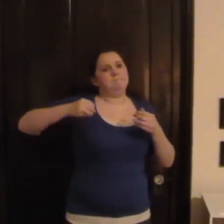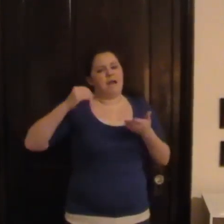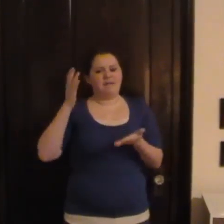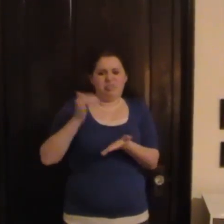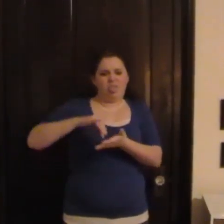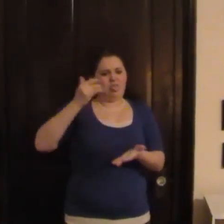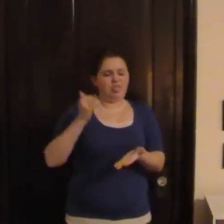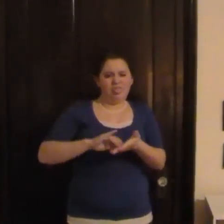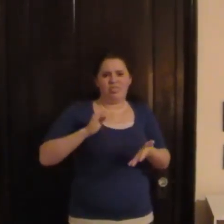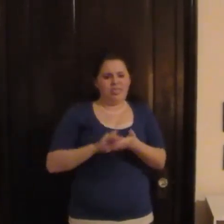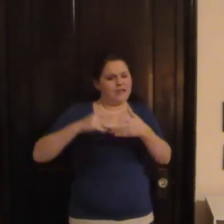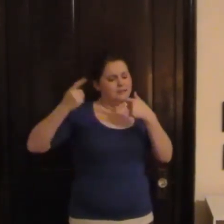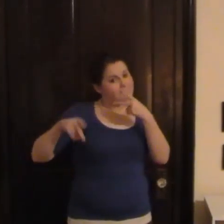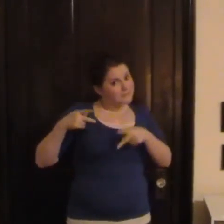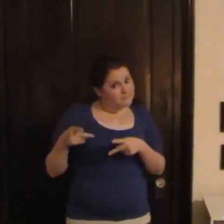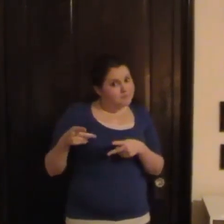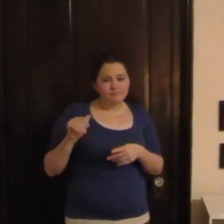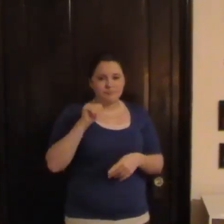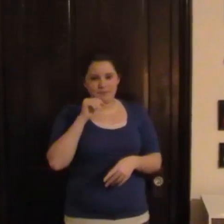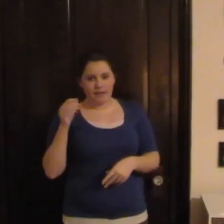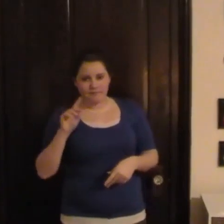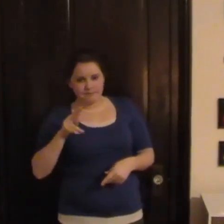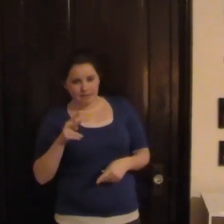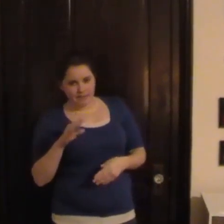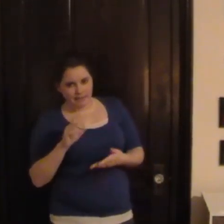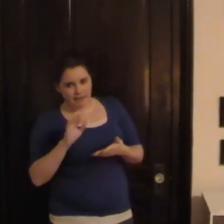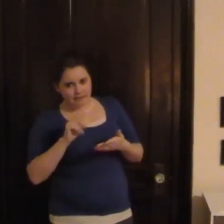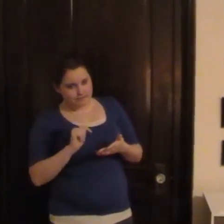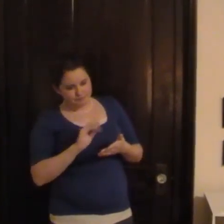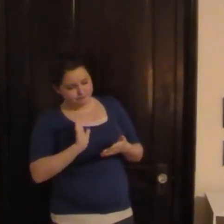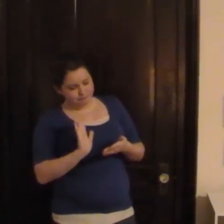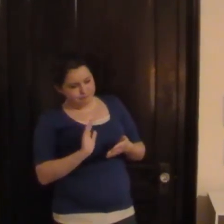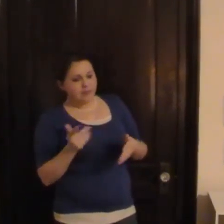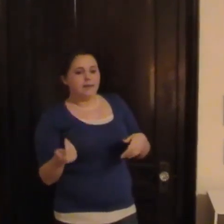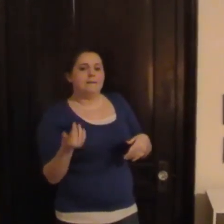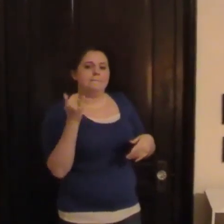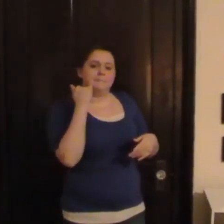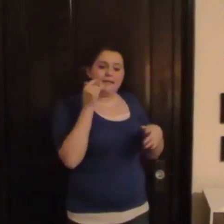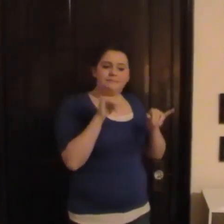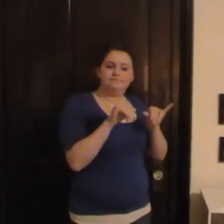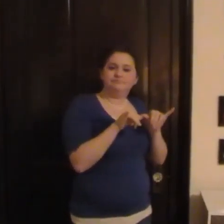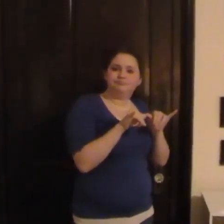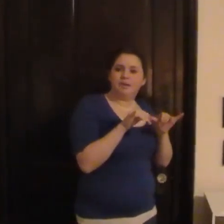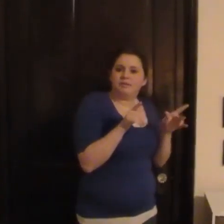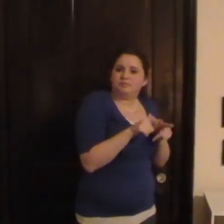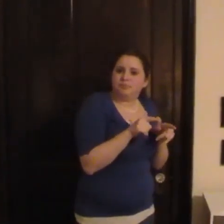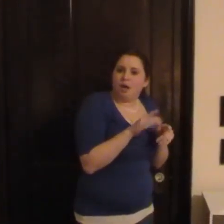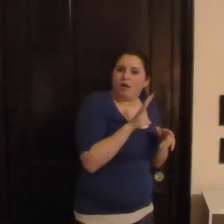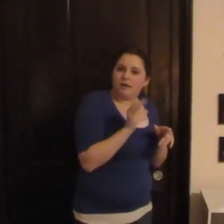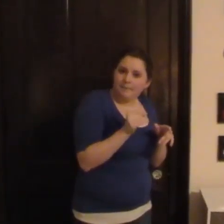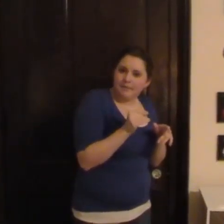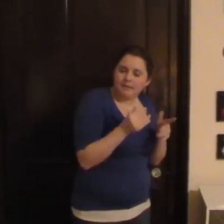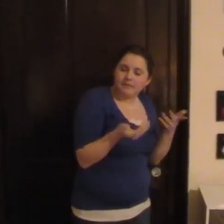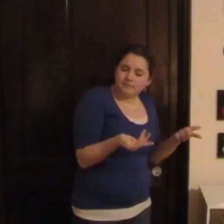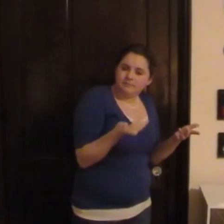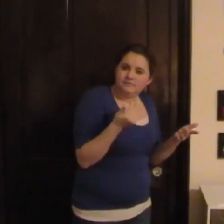practical. But if it's a smaller corporation or business and you can actually do that, they'll do what's called the second check, which is to ensure that every check that's been printed was